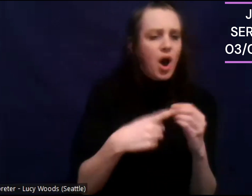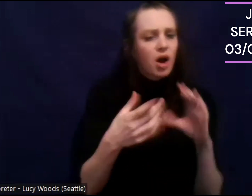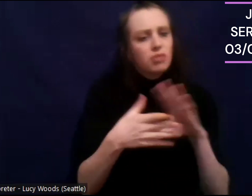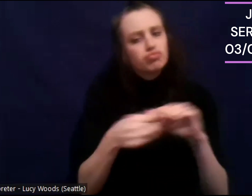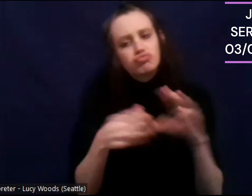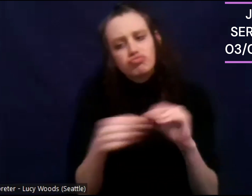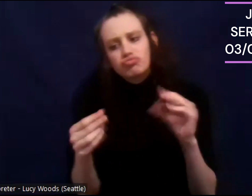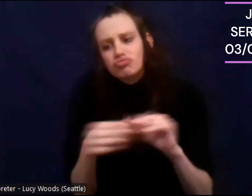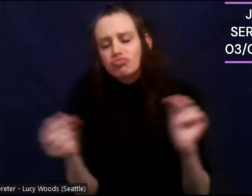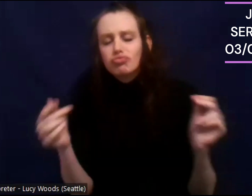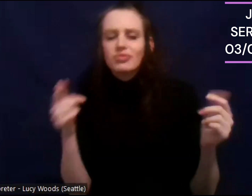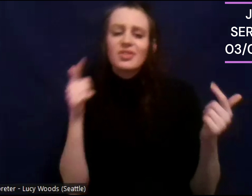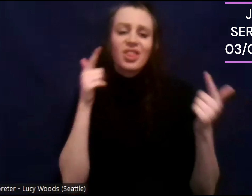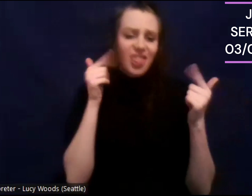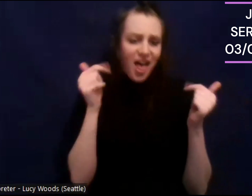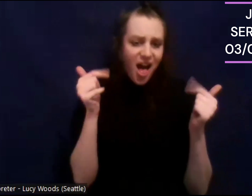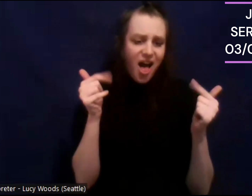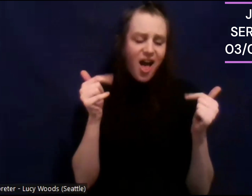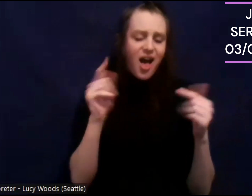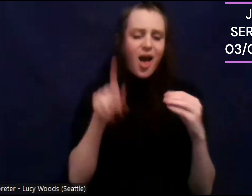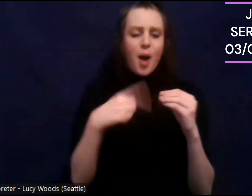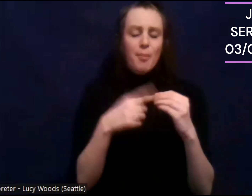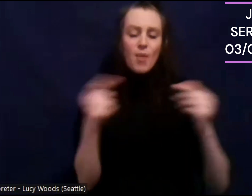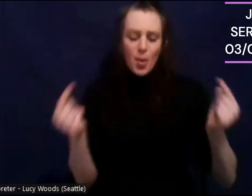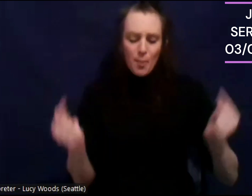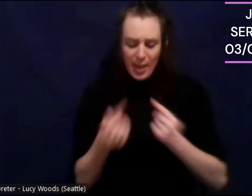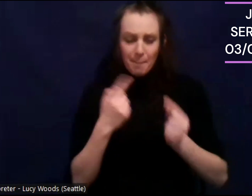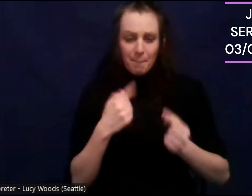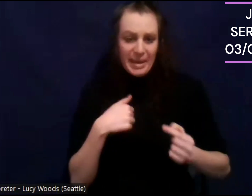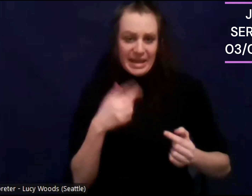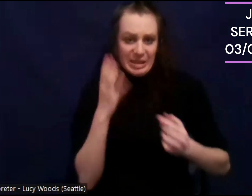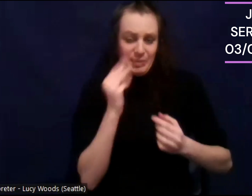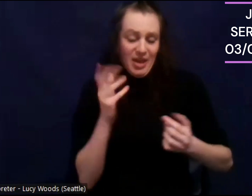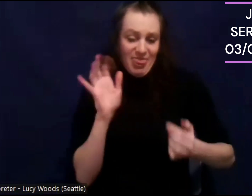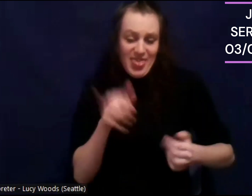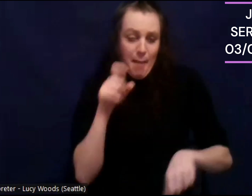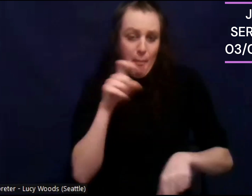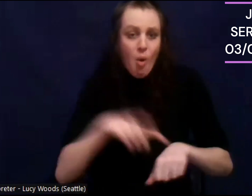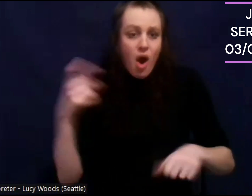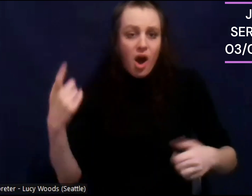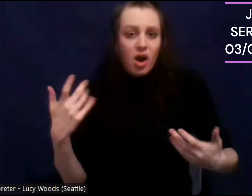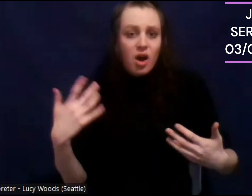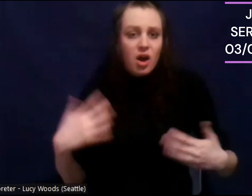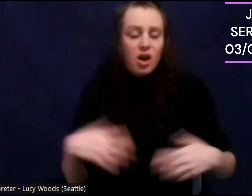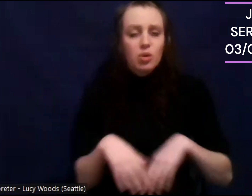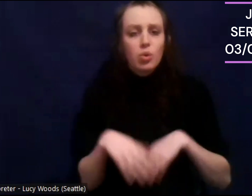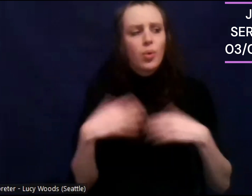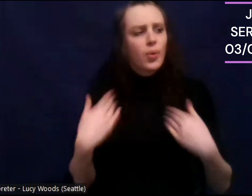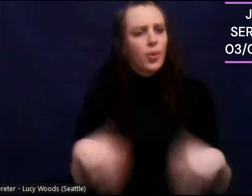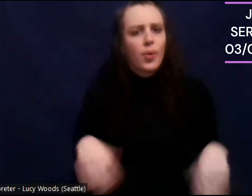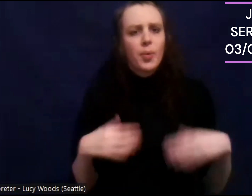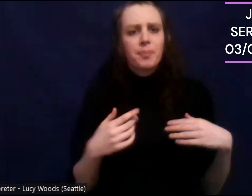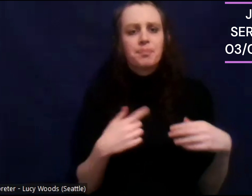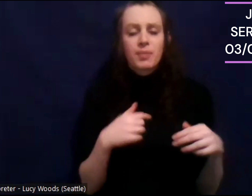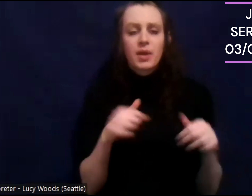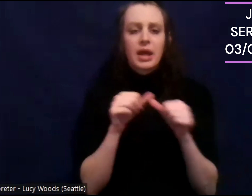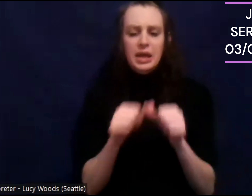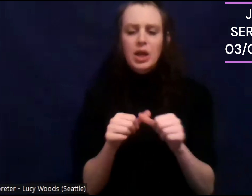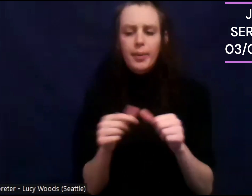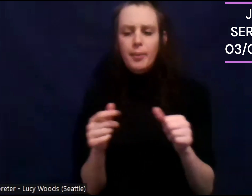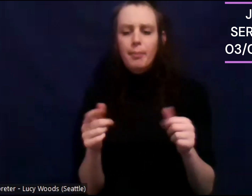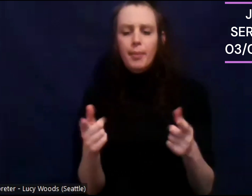that I was currently living in. And I'll be perfectly honest, I kept coming back to the rooms of Alcoholics Anonymous. I picked up a white chip that